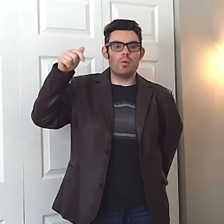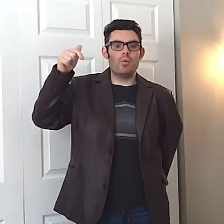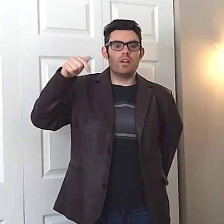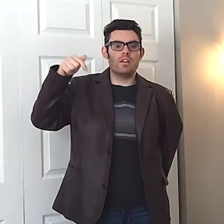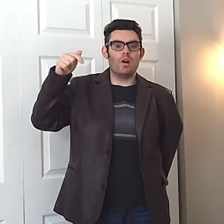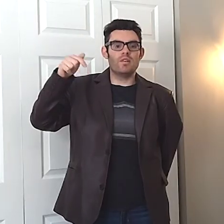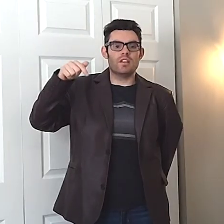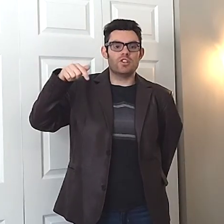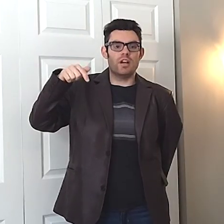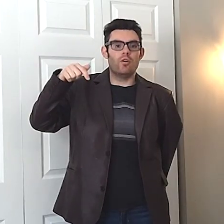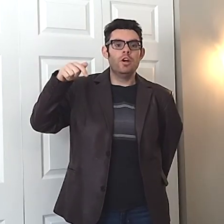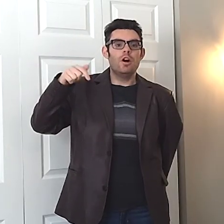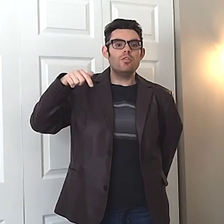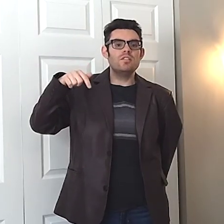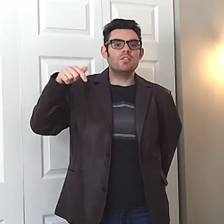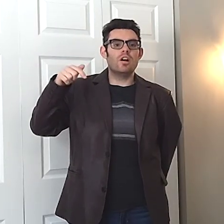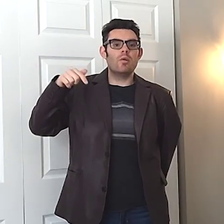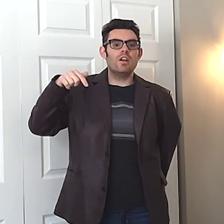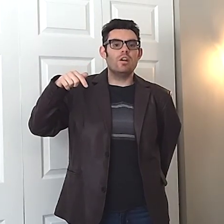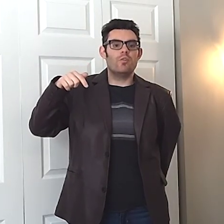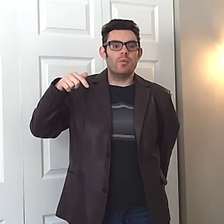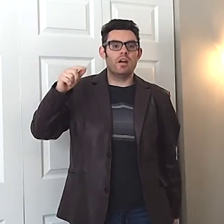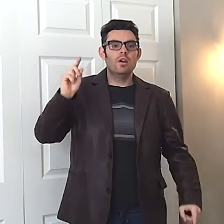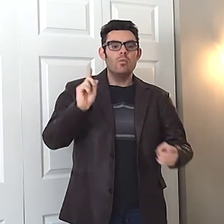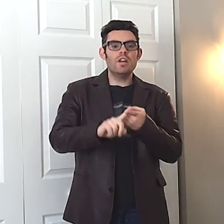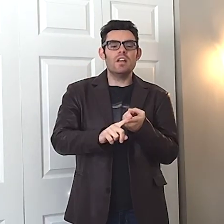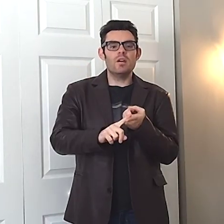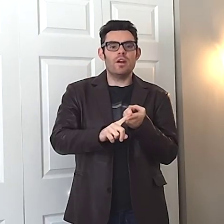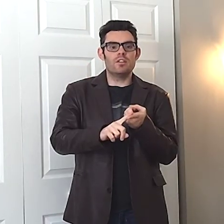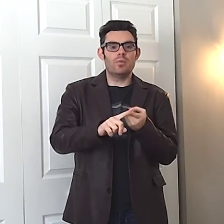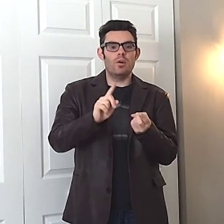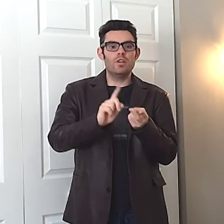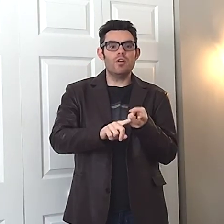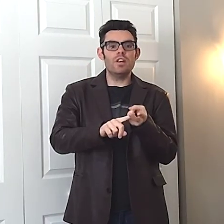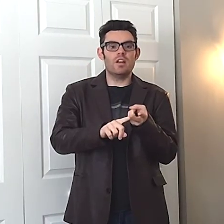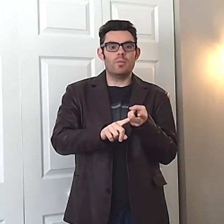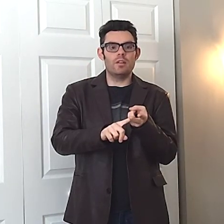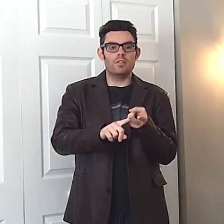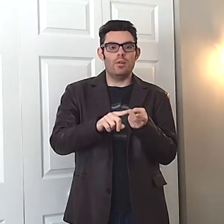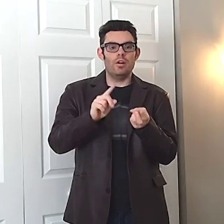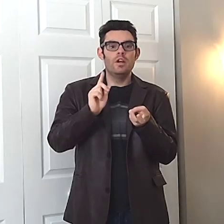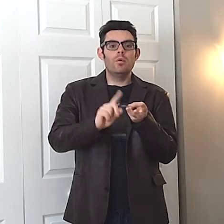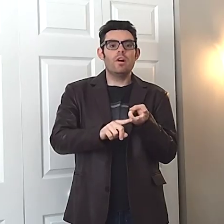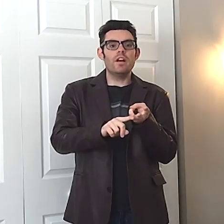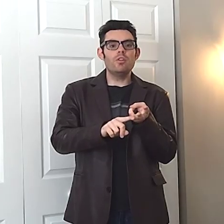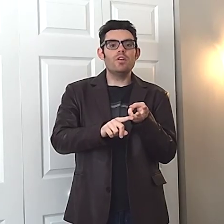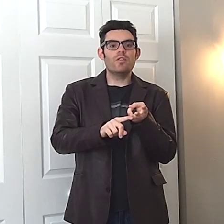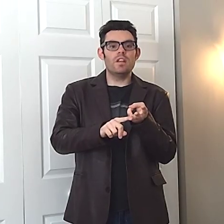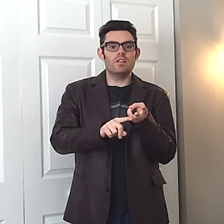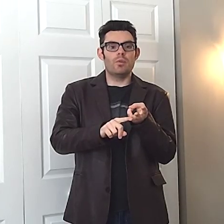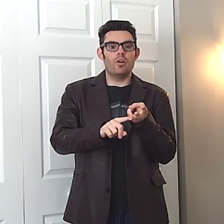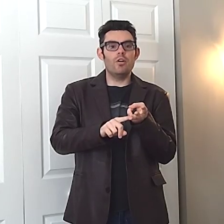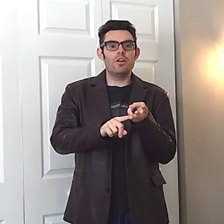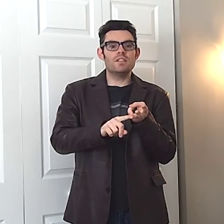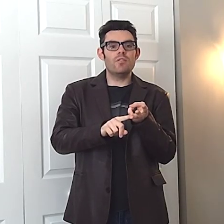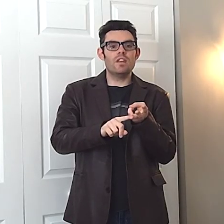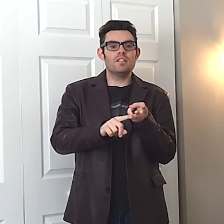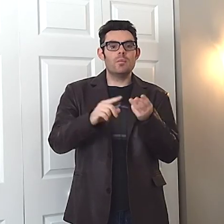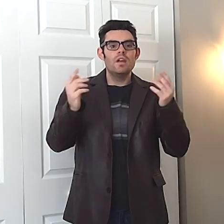putting in the comment section now. All season long, I want to hear from you. What do you like about this blog? What don't you like about this blog? What could I do differently in this blog? All that good stuff and then some. I